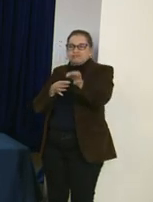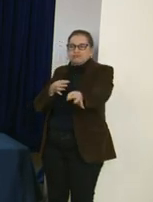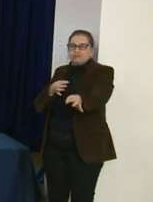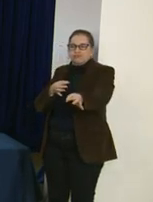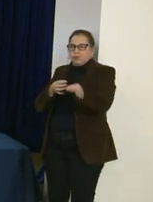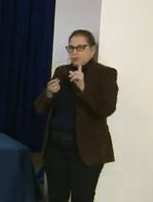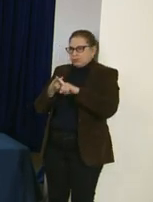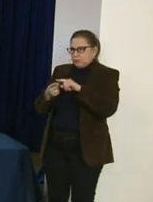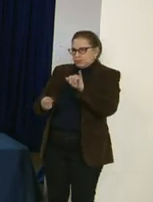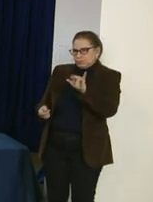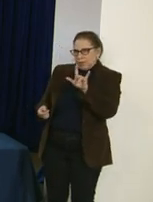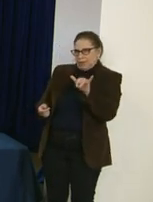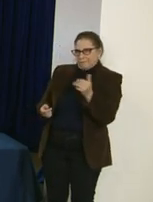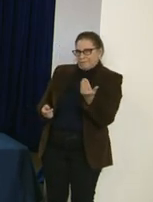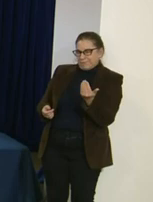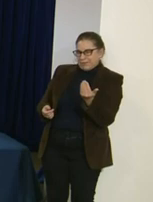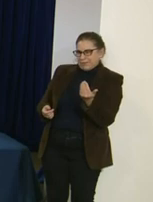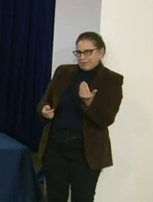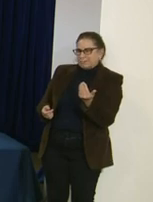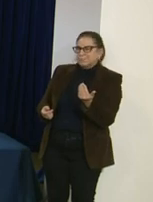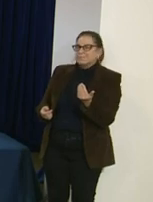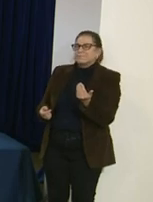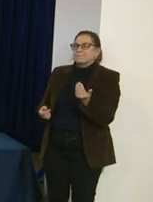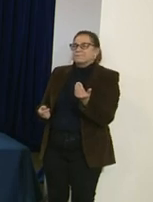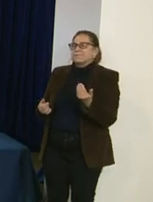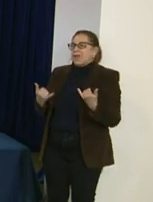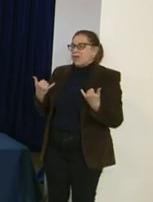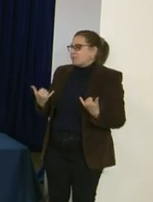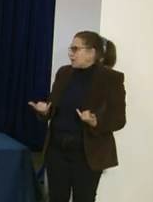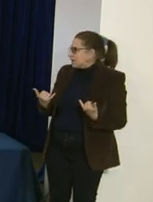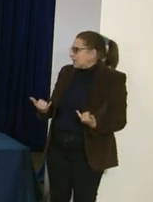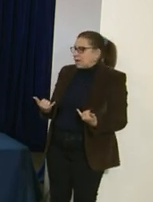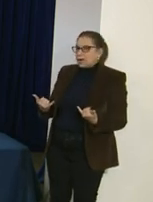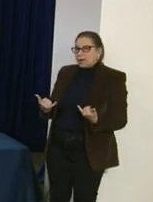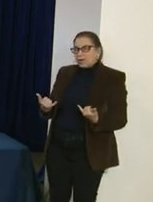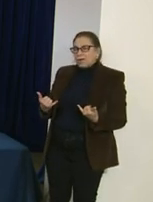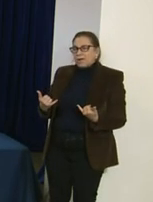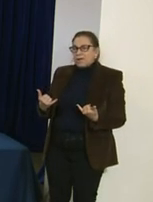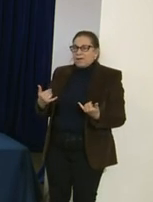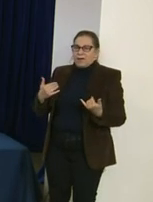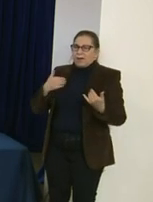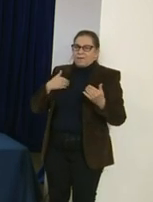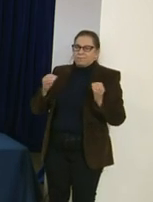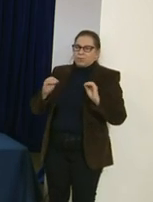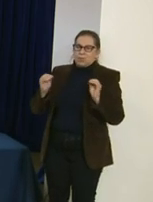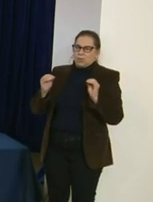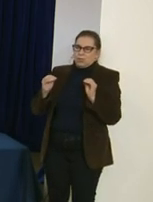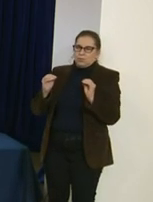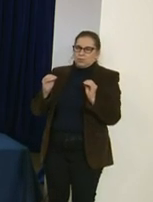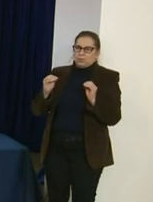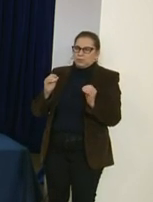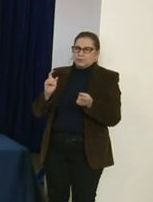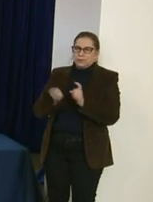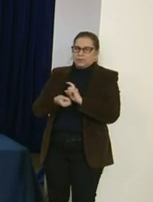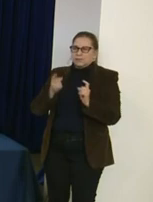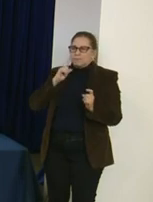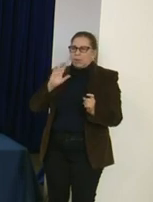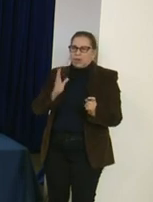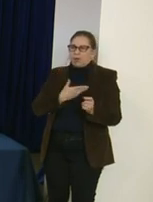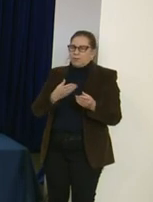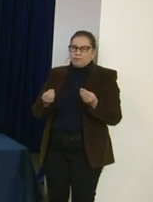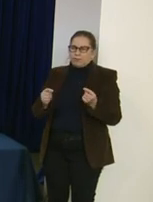July 15th. At this time, we have no change to our property